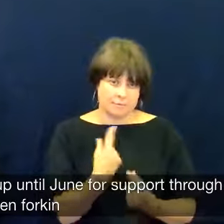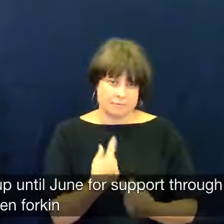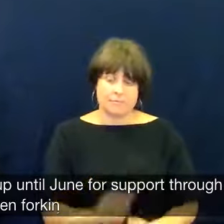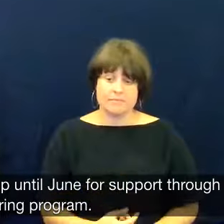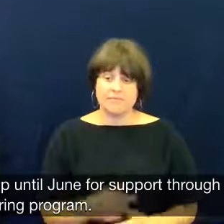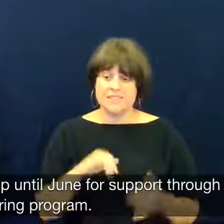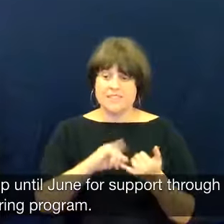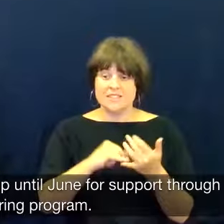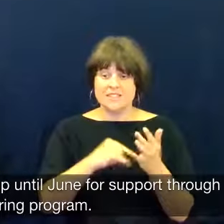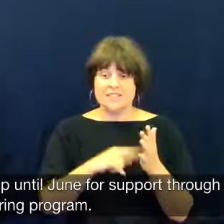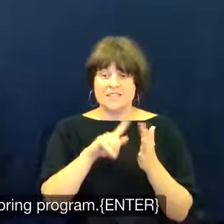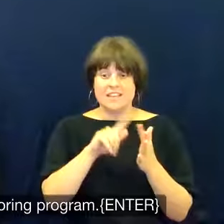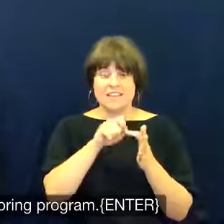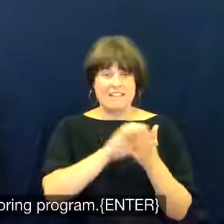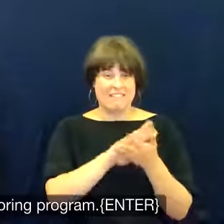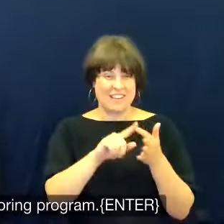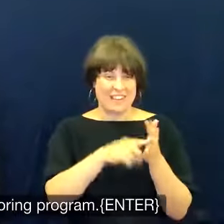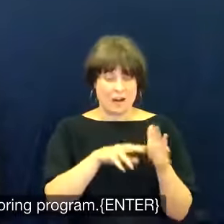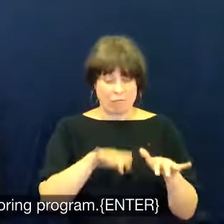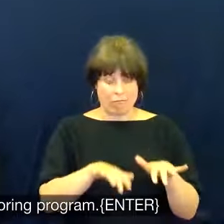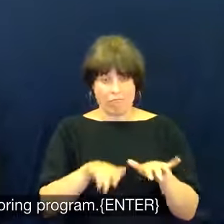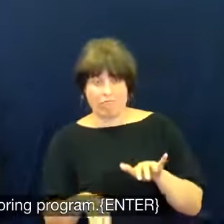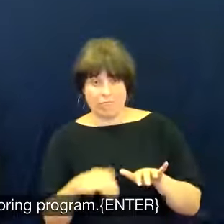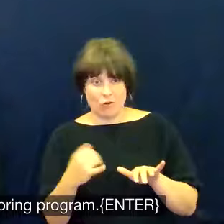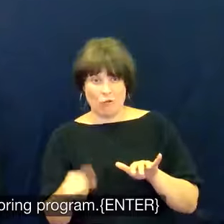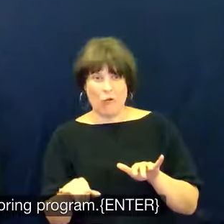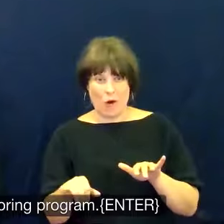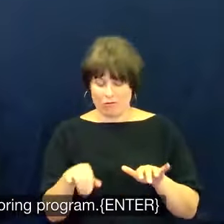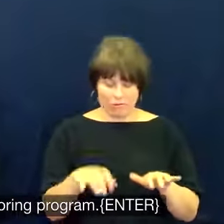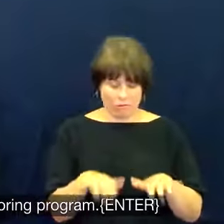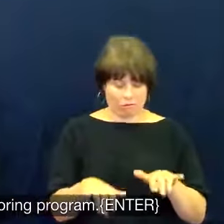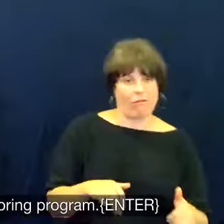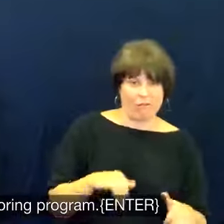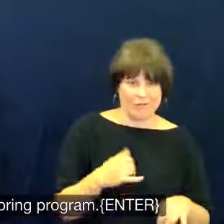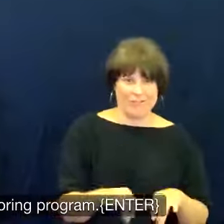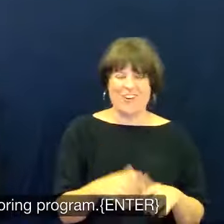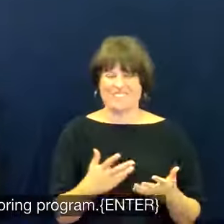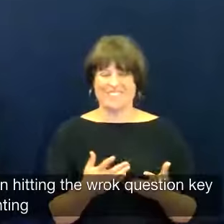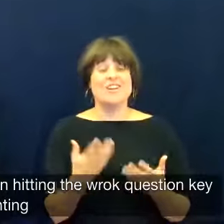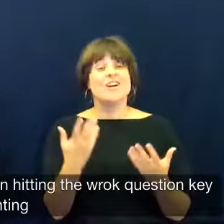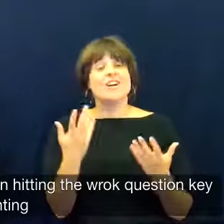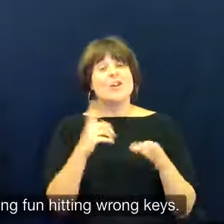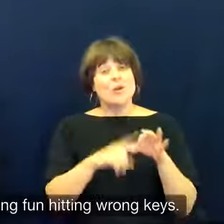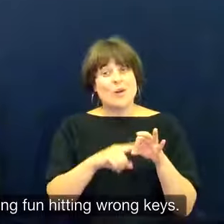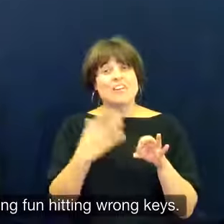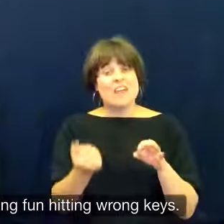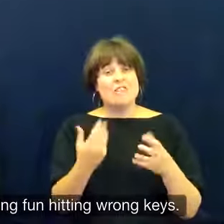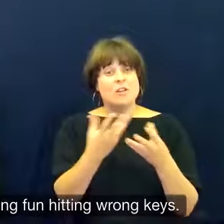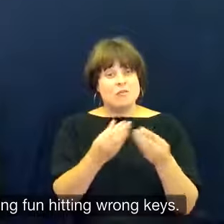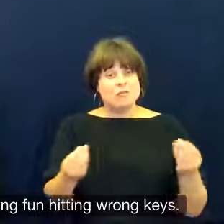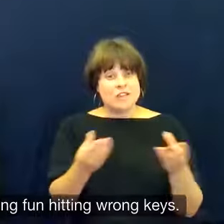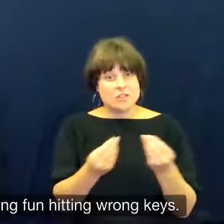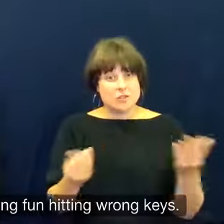Having fun hitting the wrong keys. Question is about resources. Do you have any resources on Hub, for